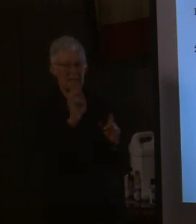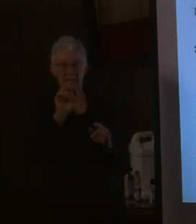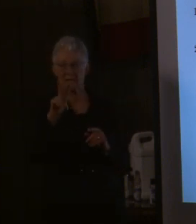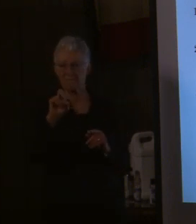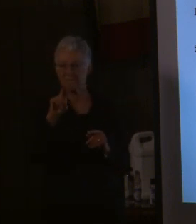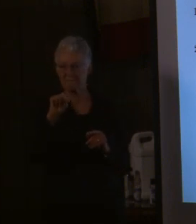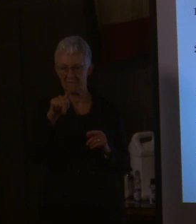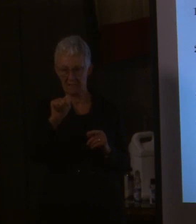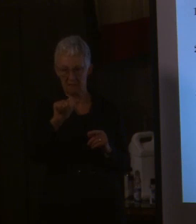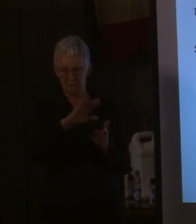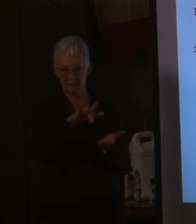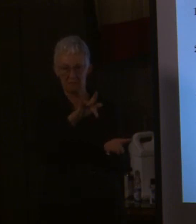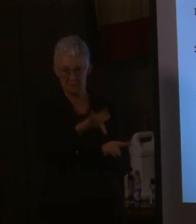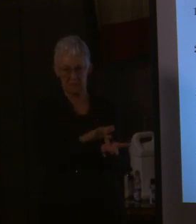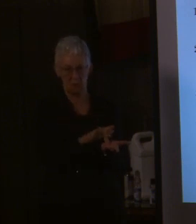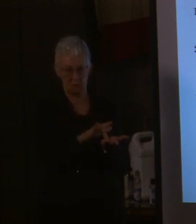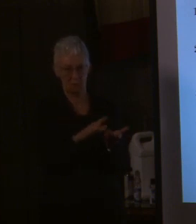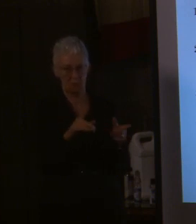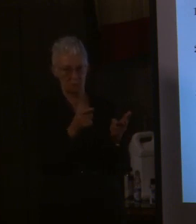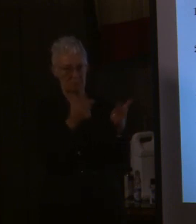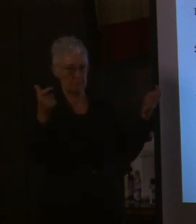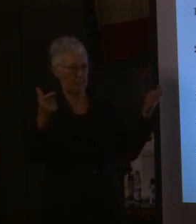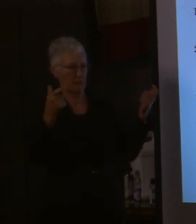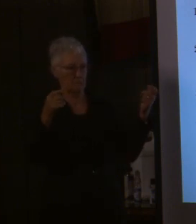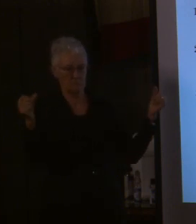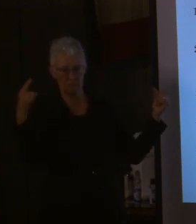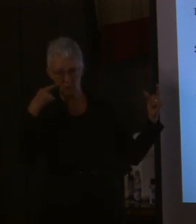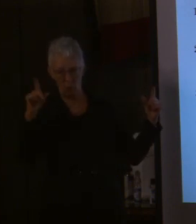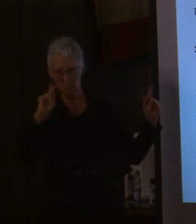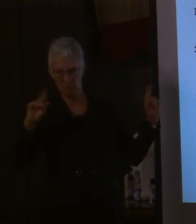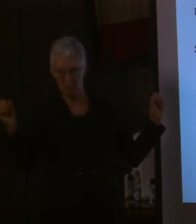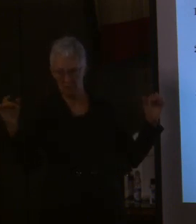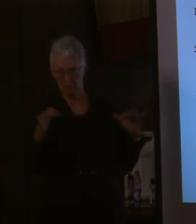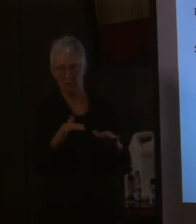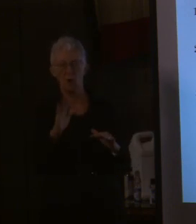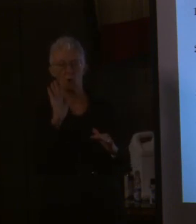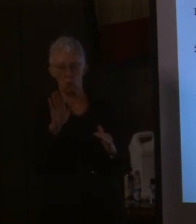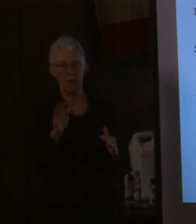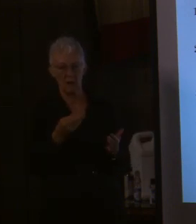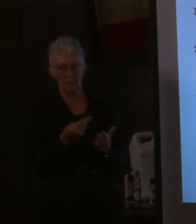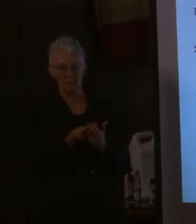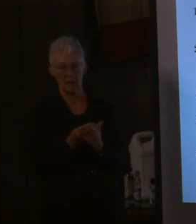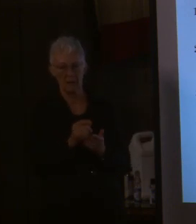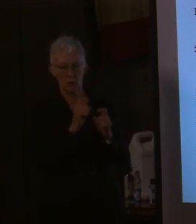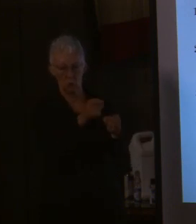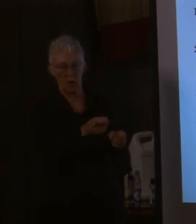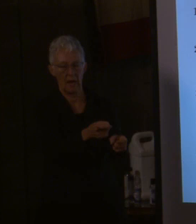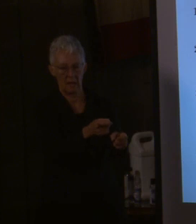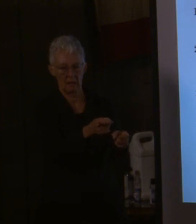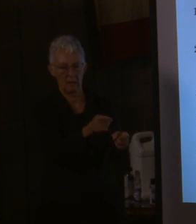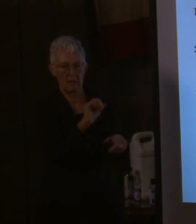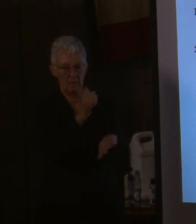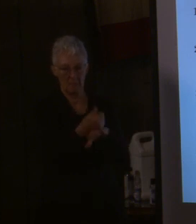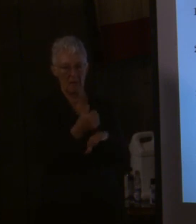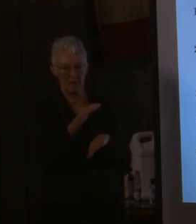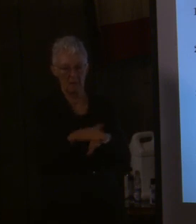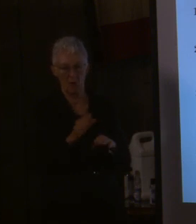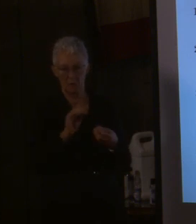to target them directly, up to $500,000, and that will be based on seating and